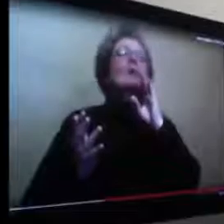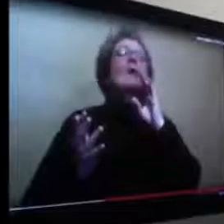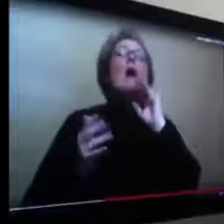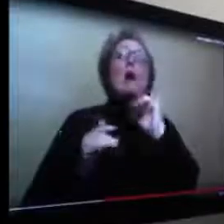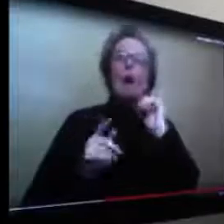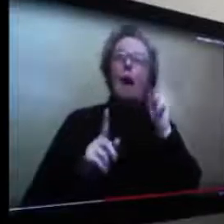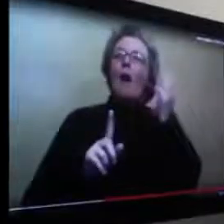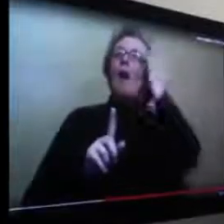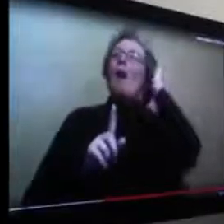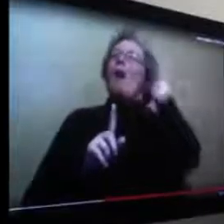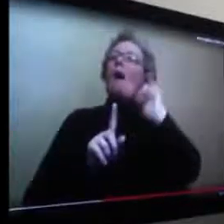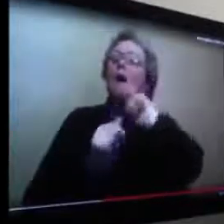were